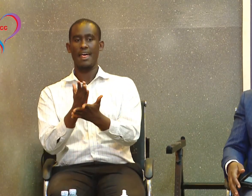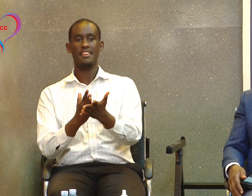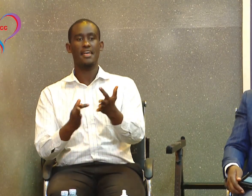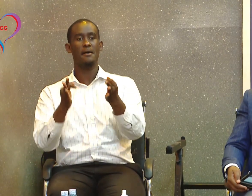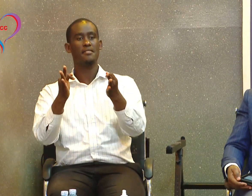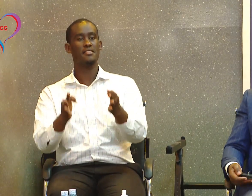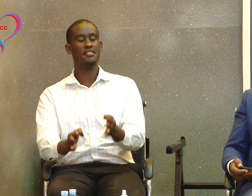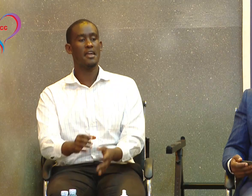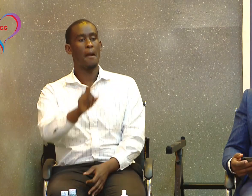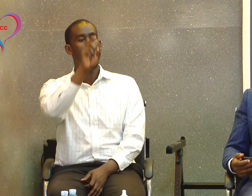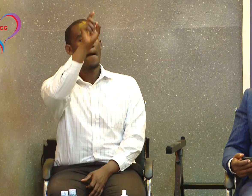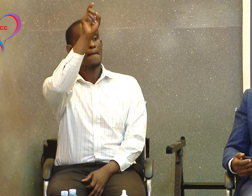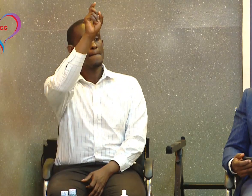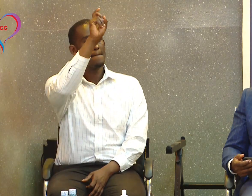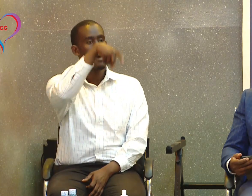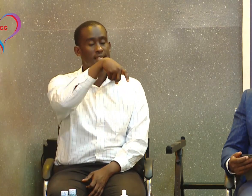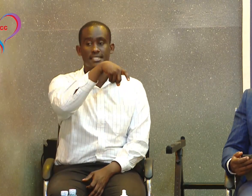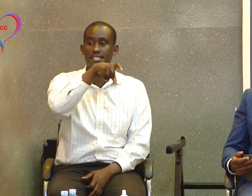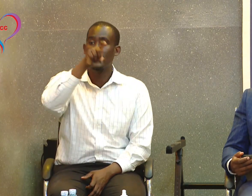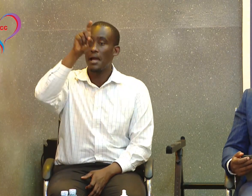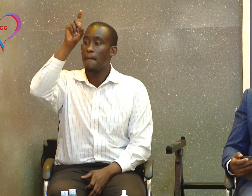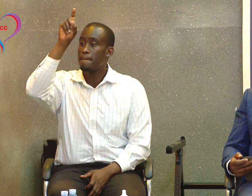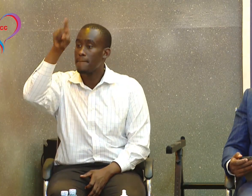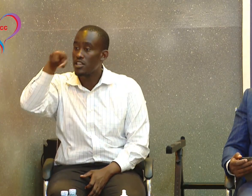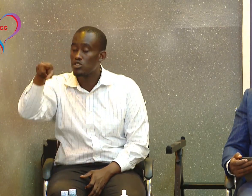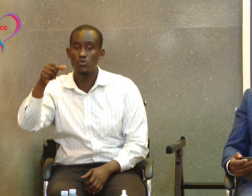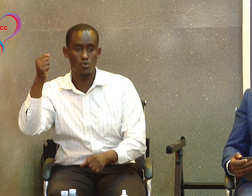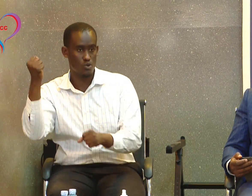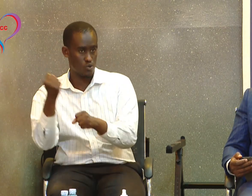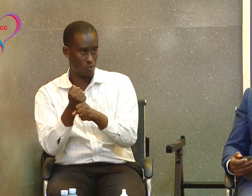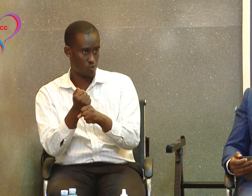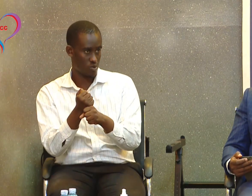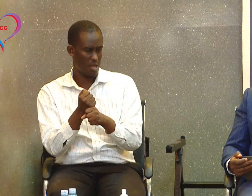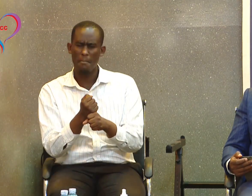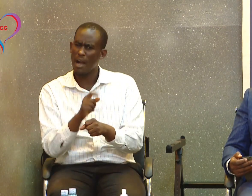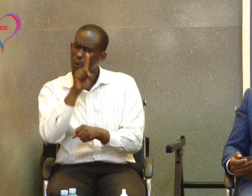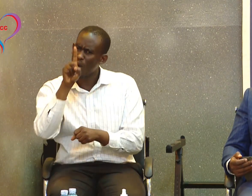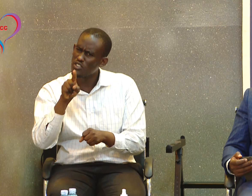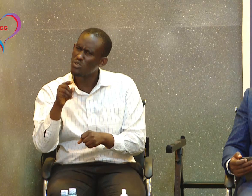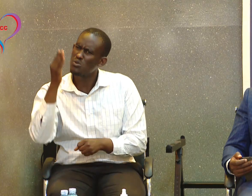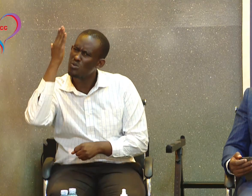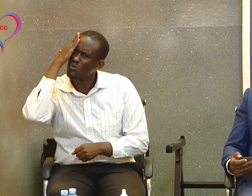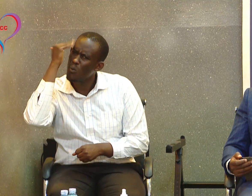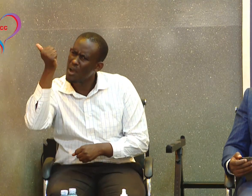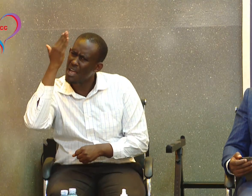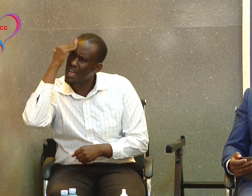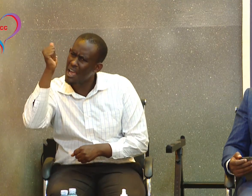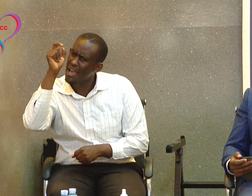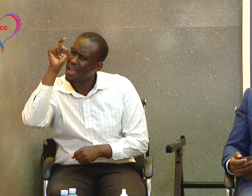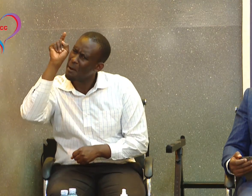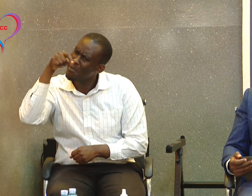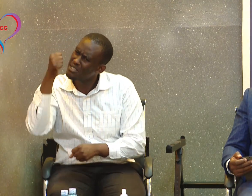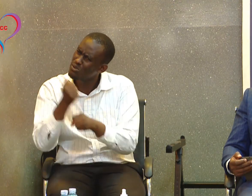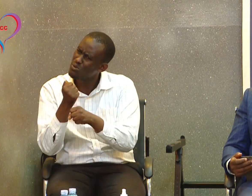of birth and your date of death, there are things that you're supposed to do. Na yobi manyi. But do you know what you're supposed to do?